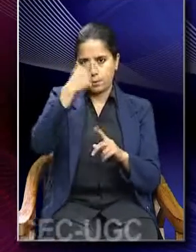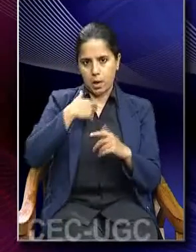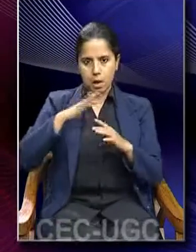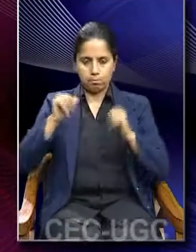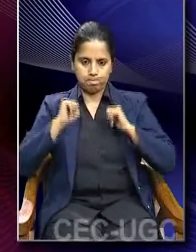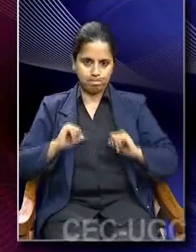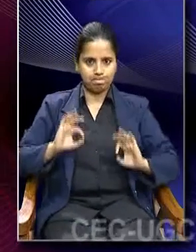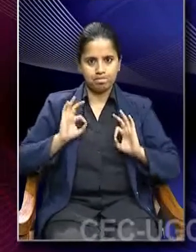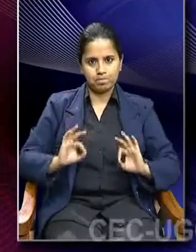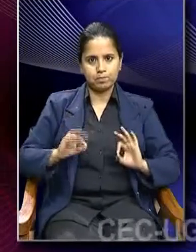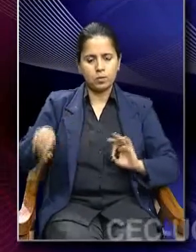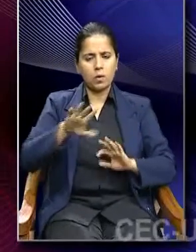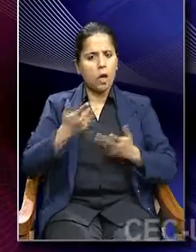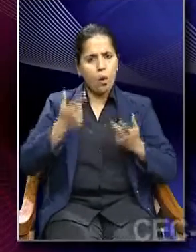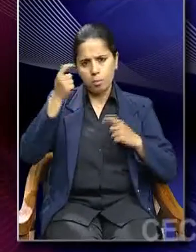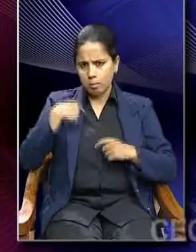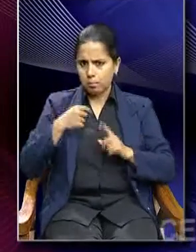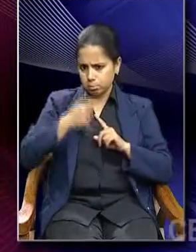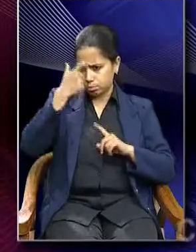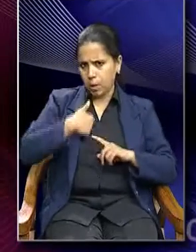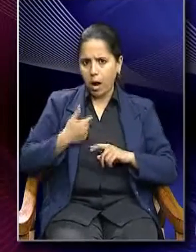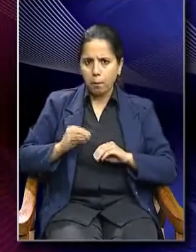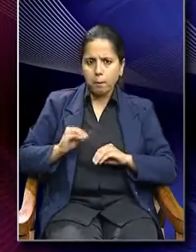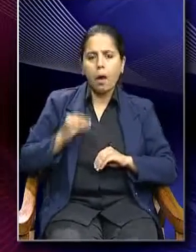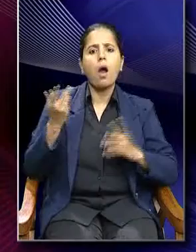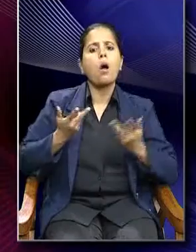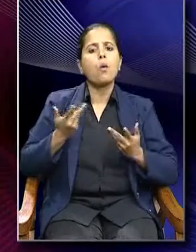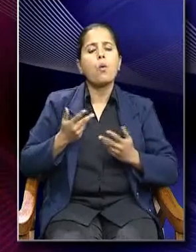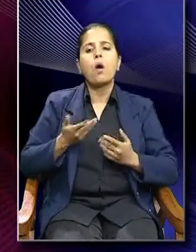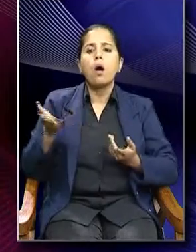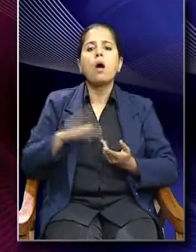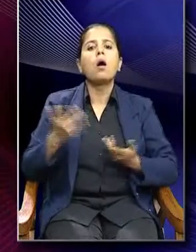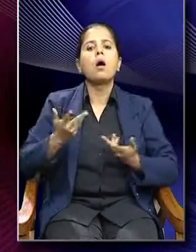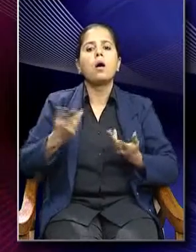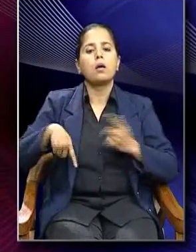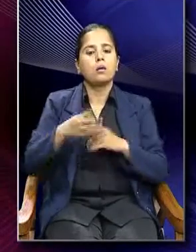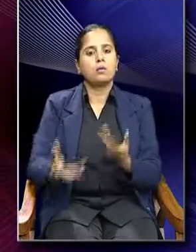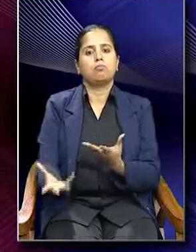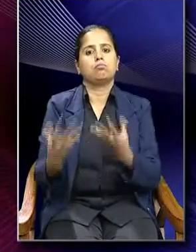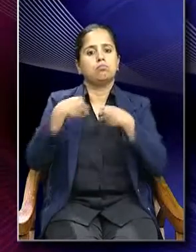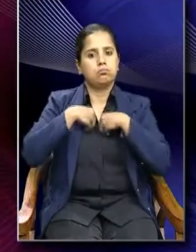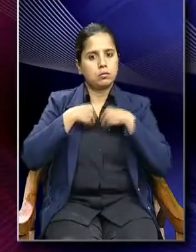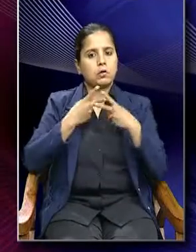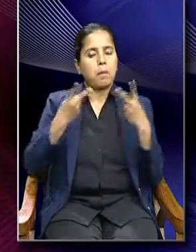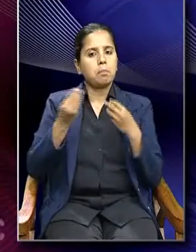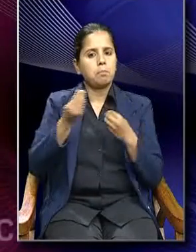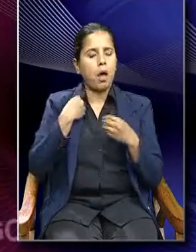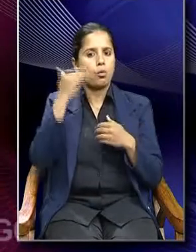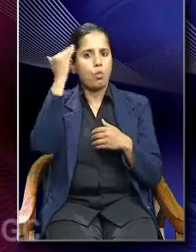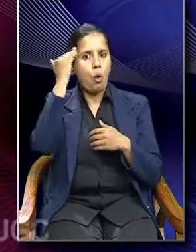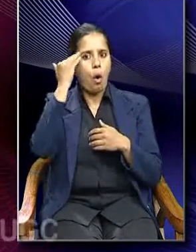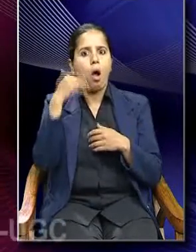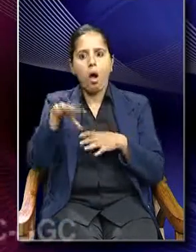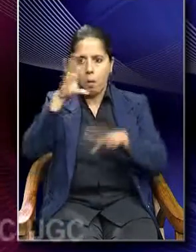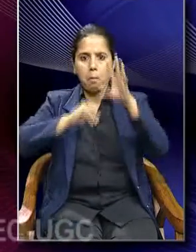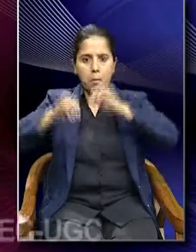How is your personality built? The personality is built by acquiring certain knowledge, and